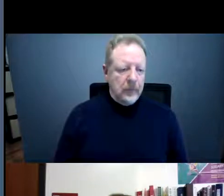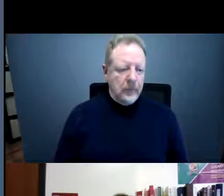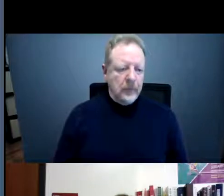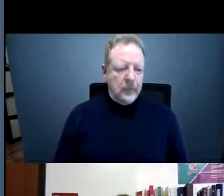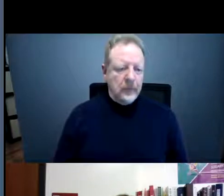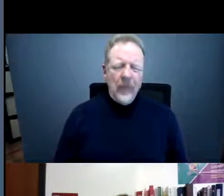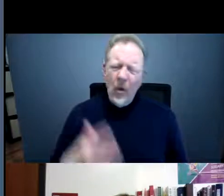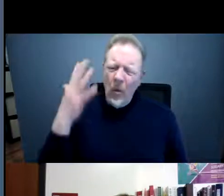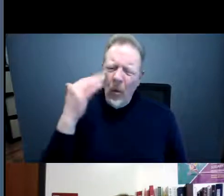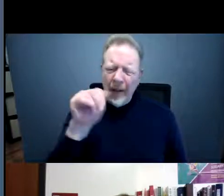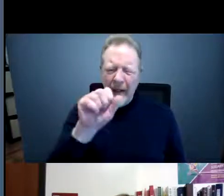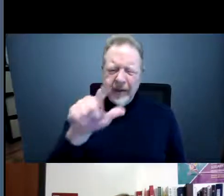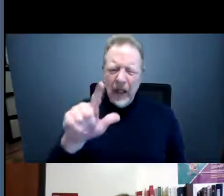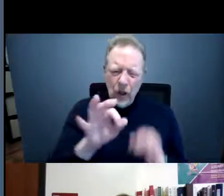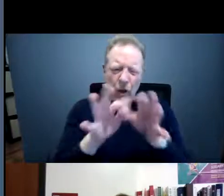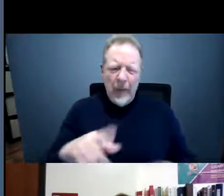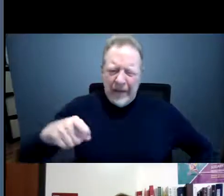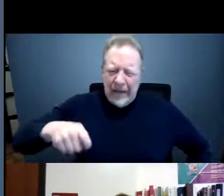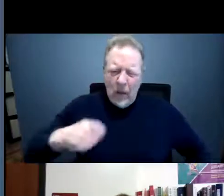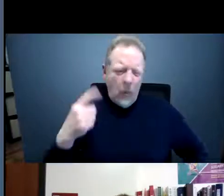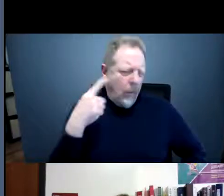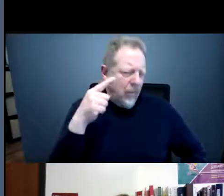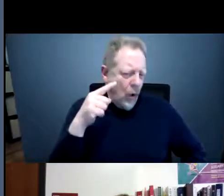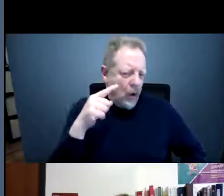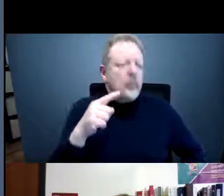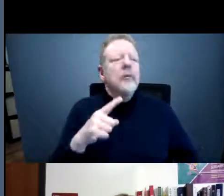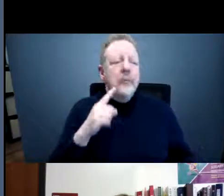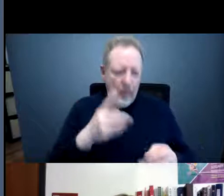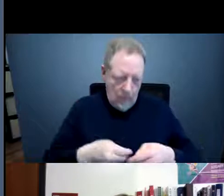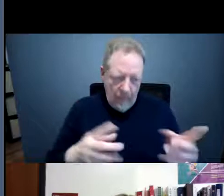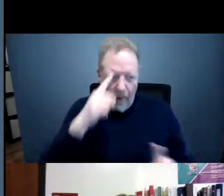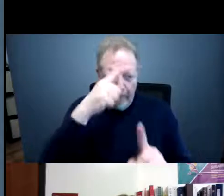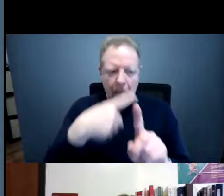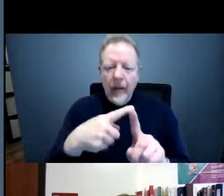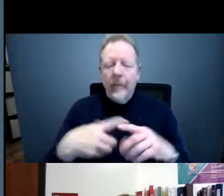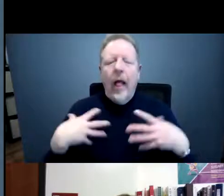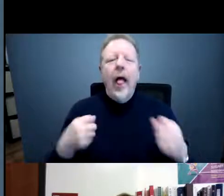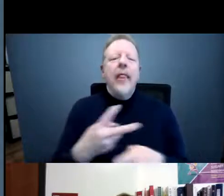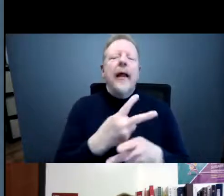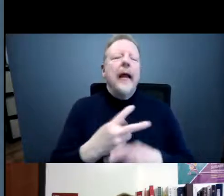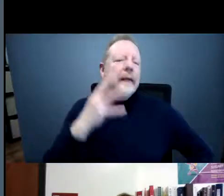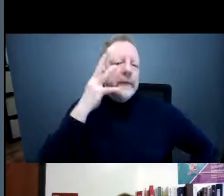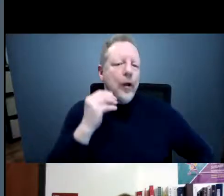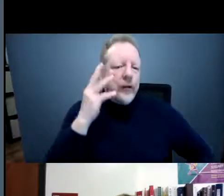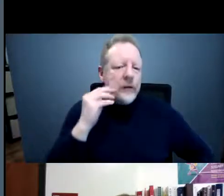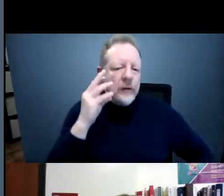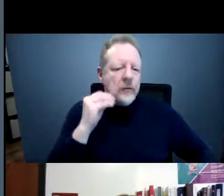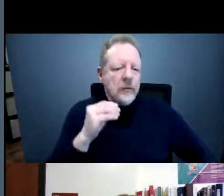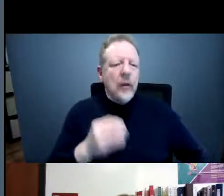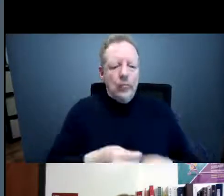Why is an ASL interpreter needed? Provides a positive healthcare experience, provides information and